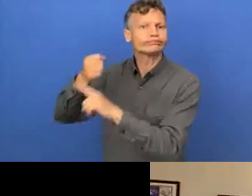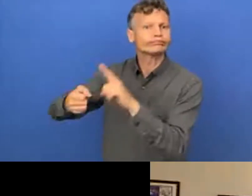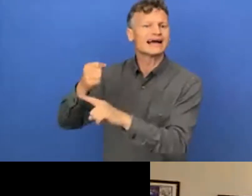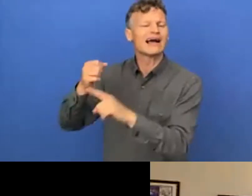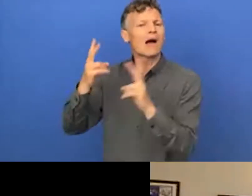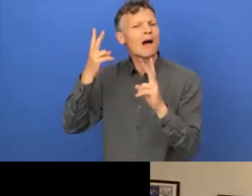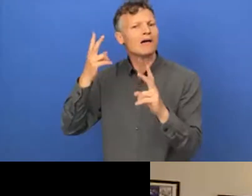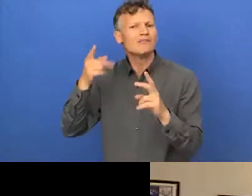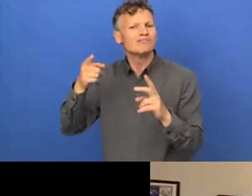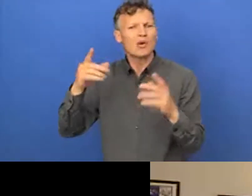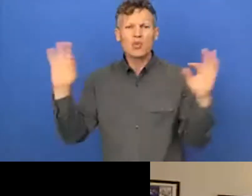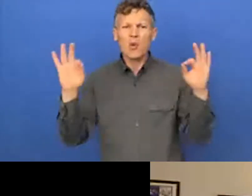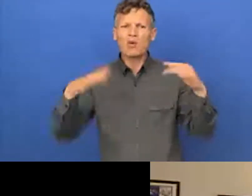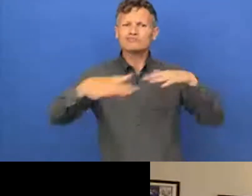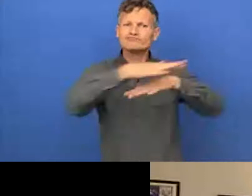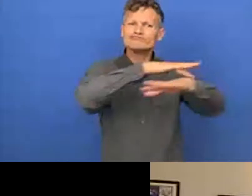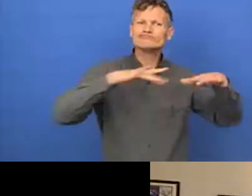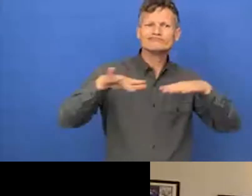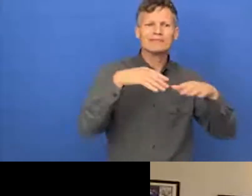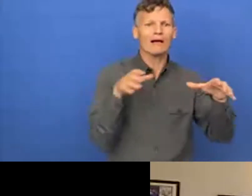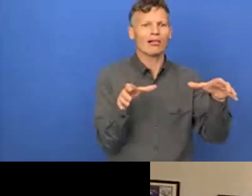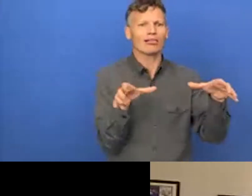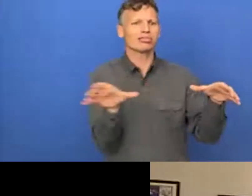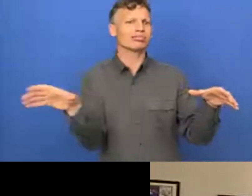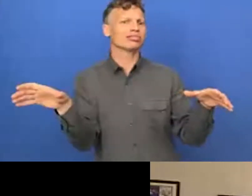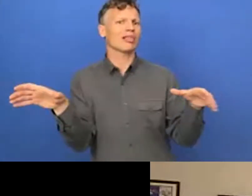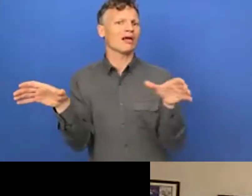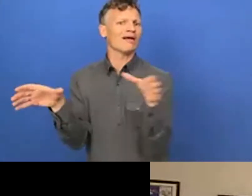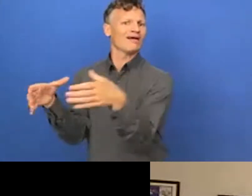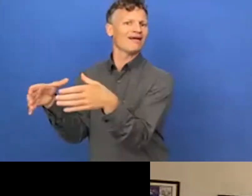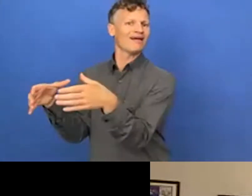little accountability, there's very little transparency.